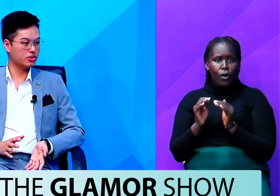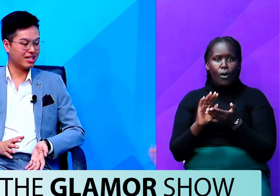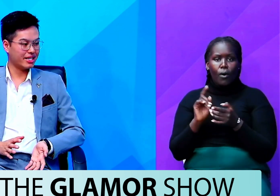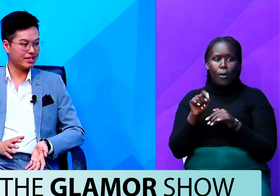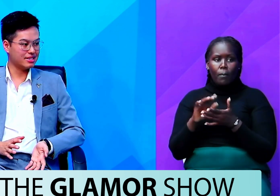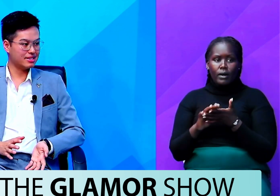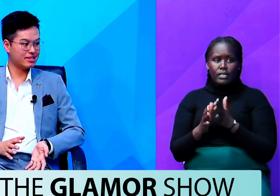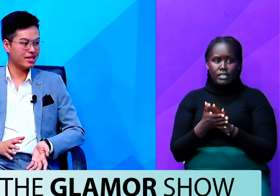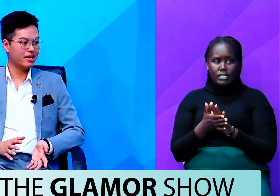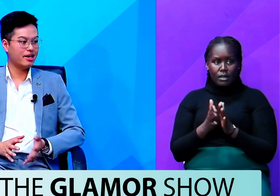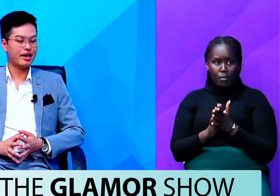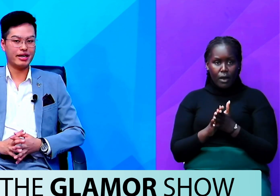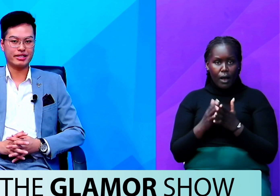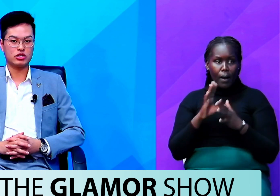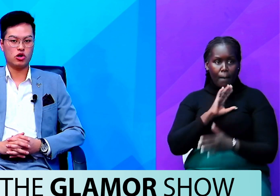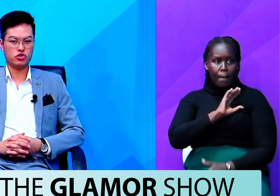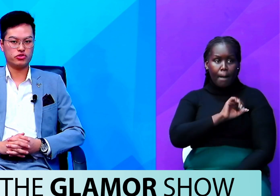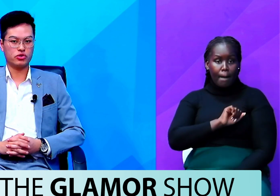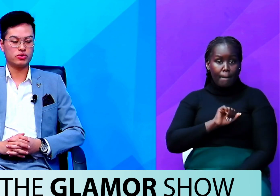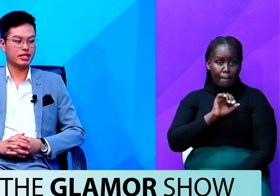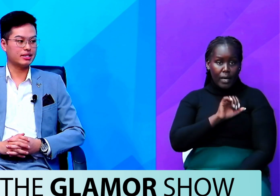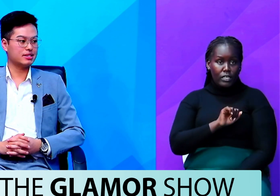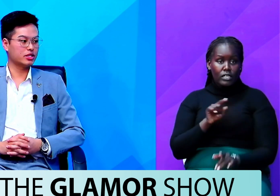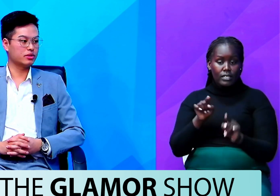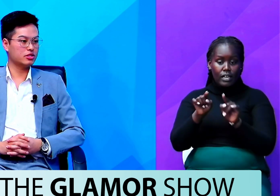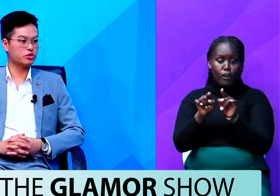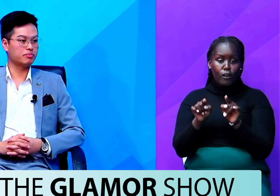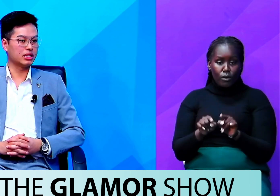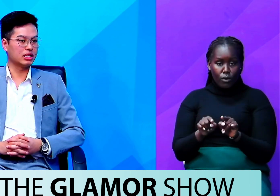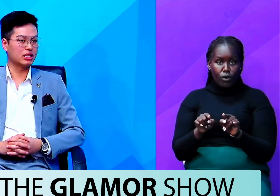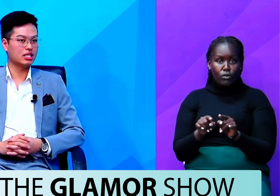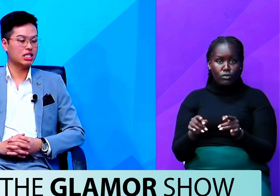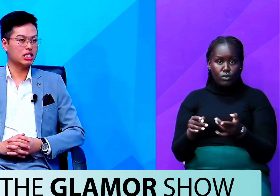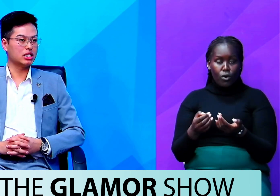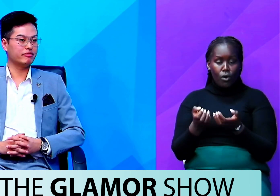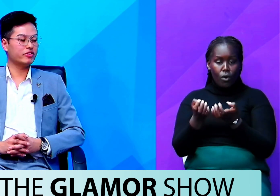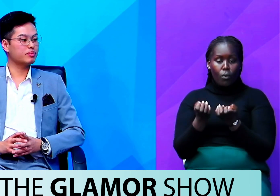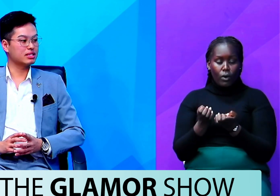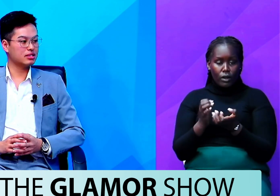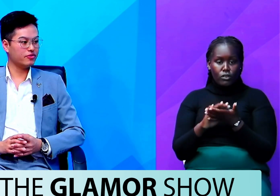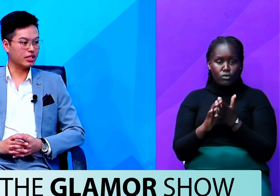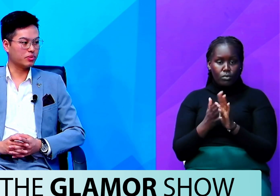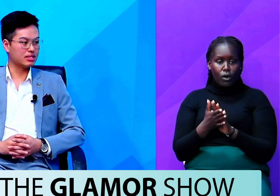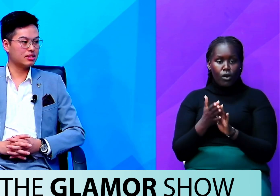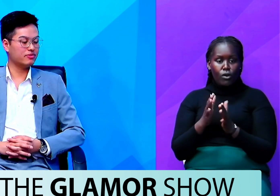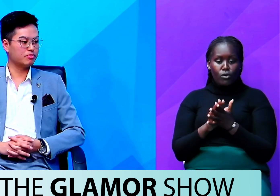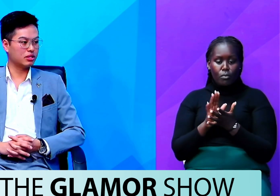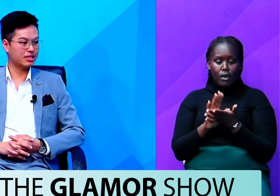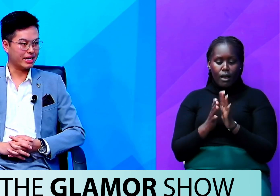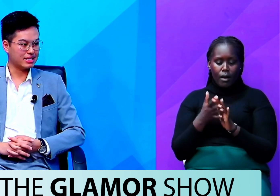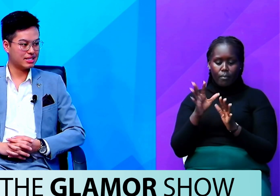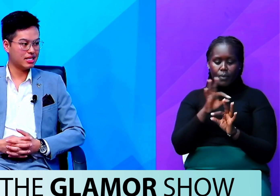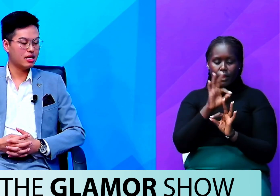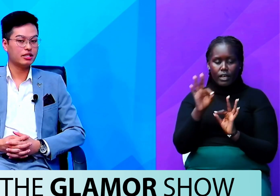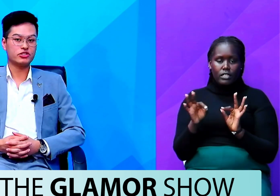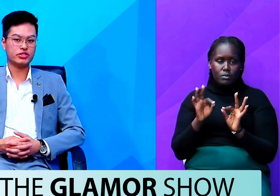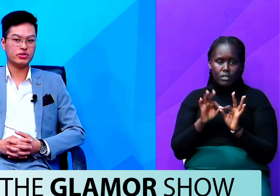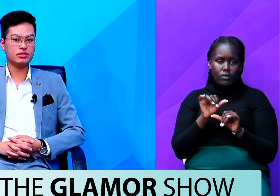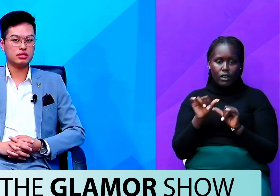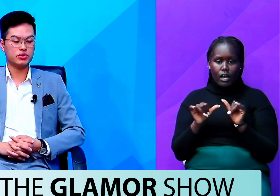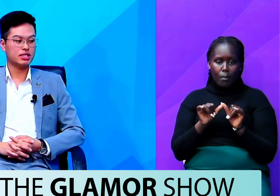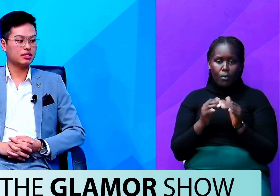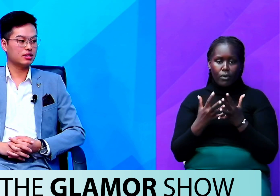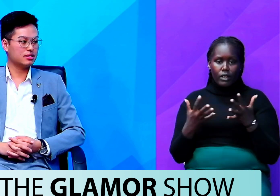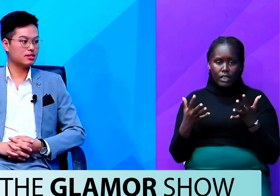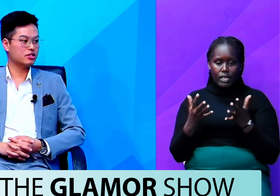to explain to your clients, and also that you need to be very specific with different products. The